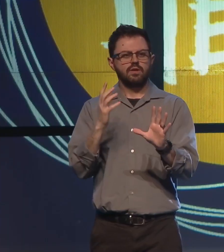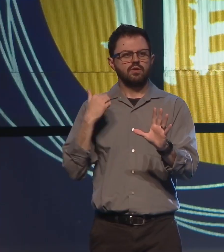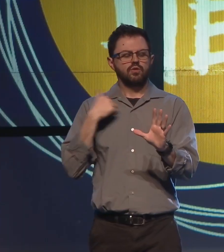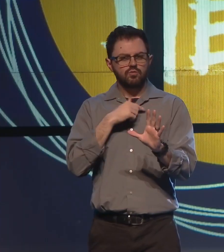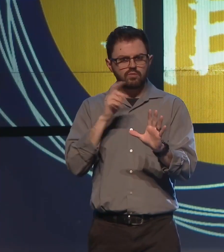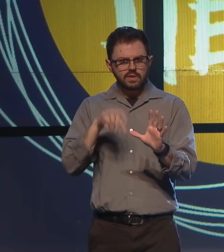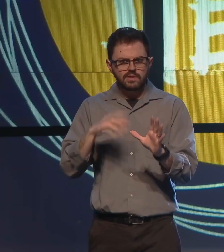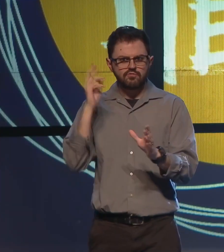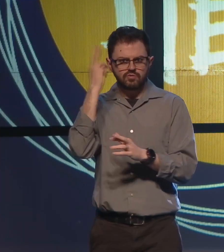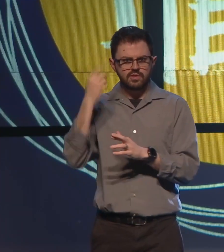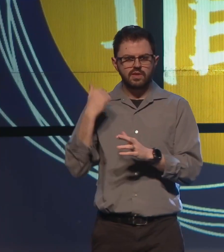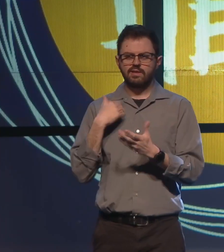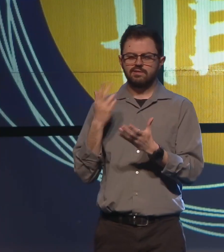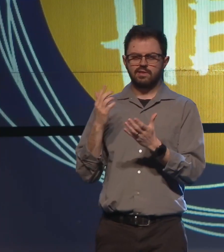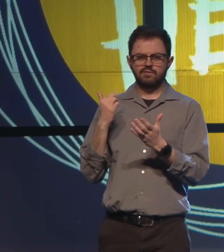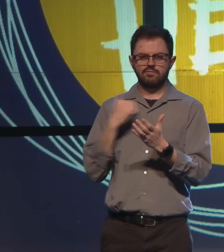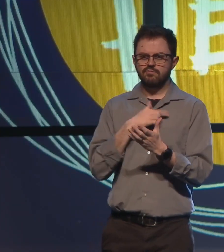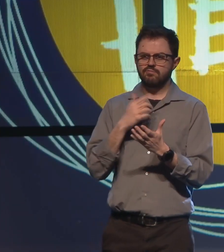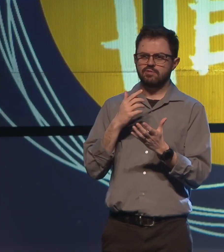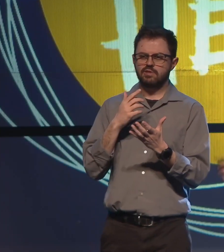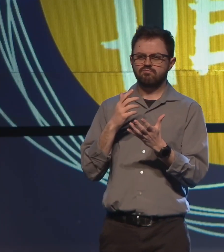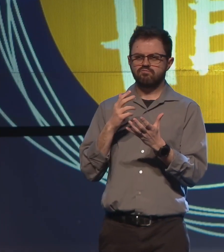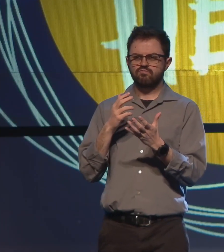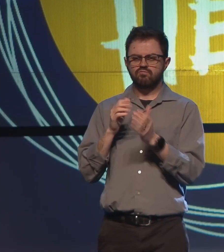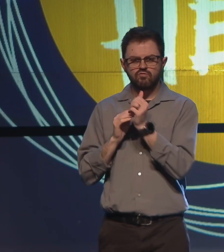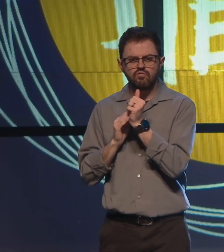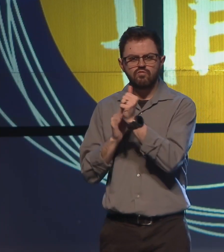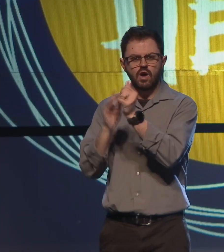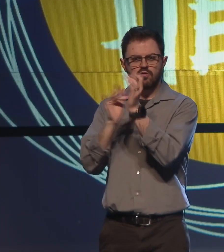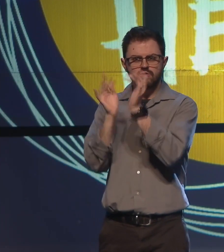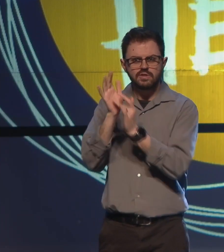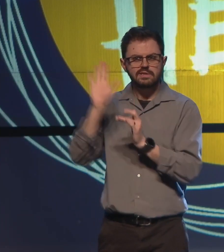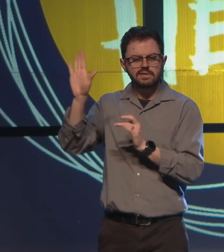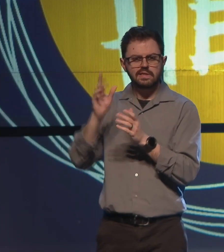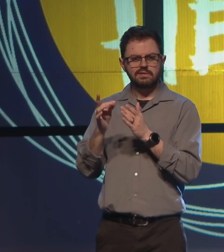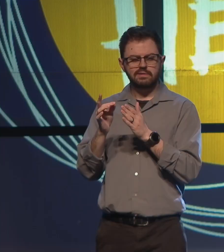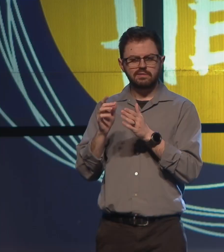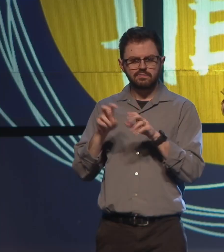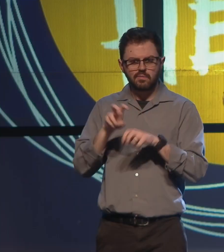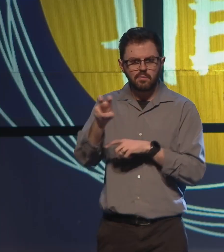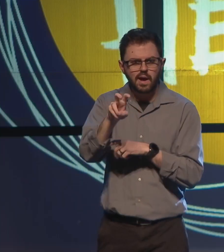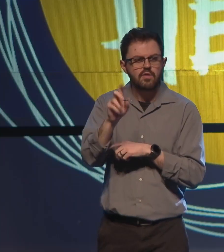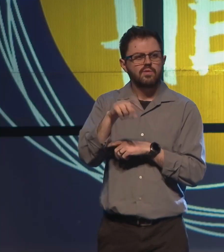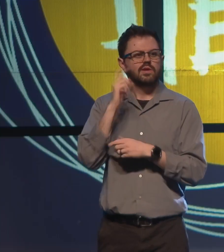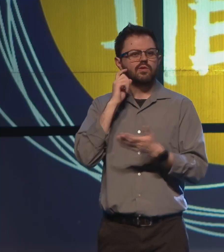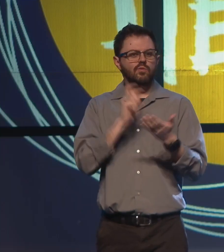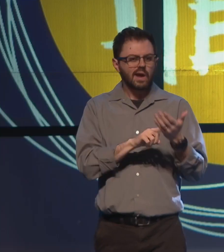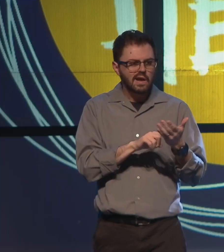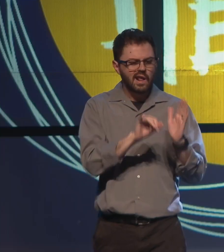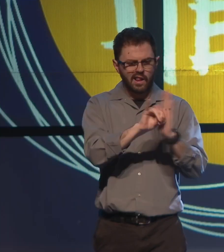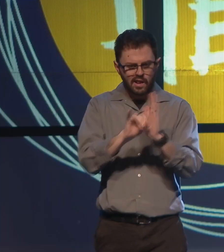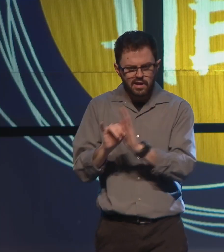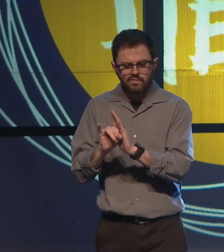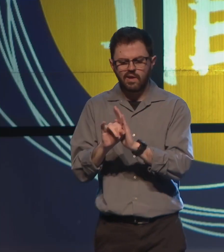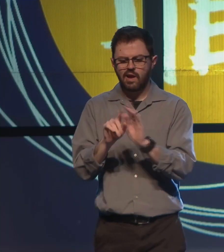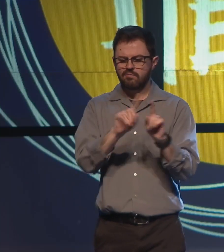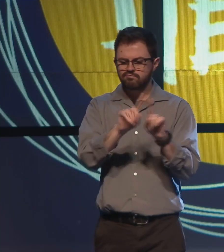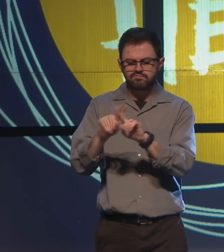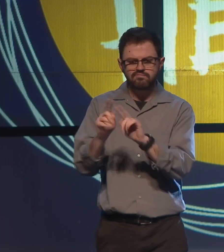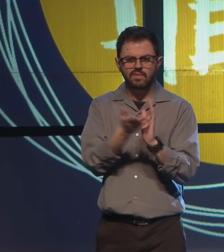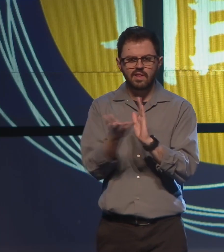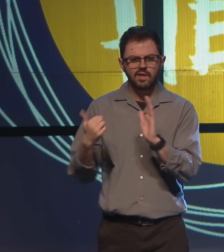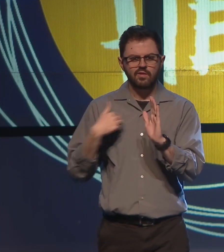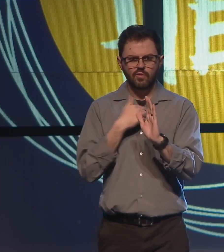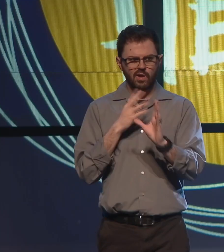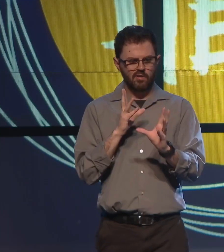walk a peacemaking path. That means we have to recognize and identify the things that we have been a part of, whether we knew